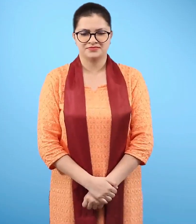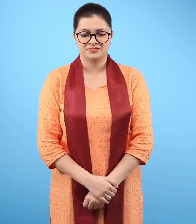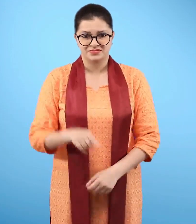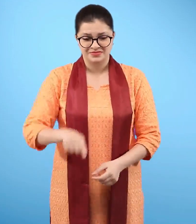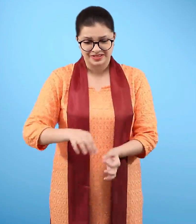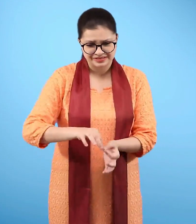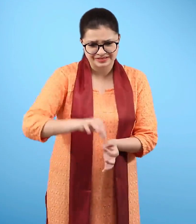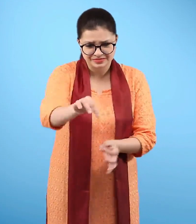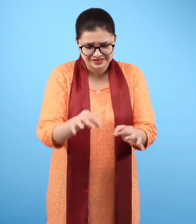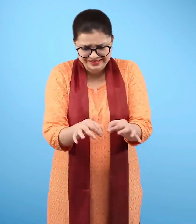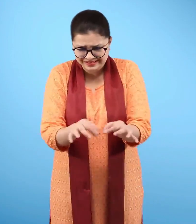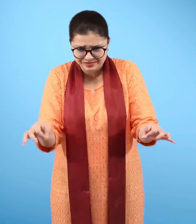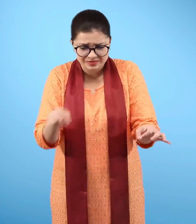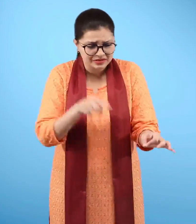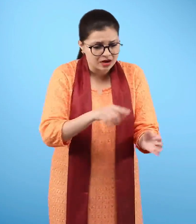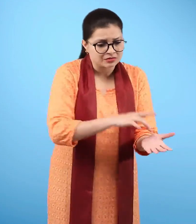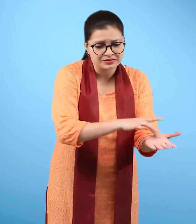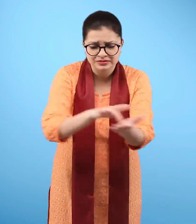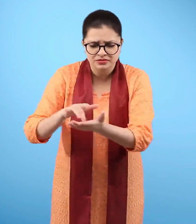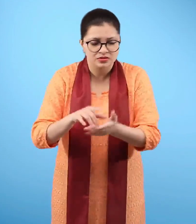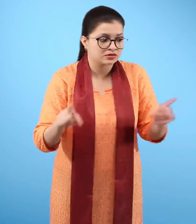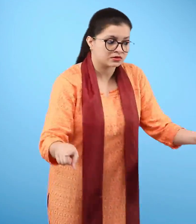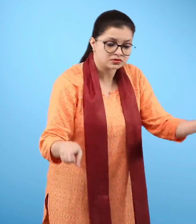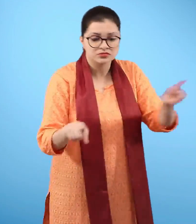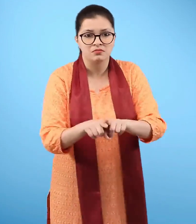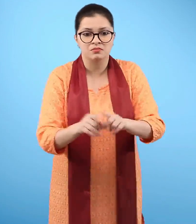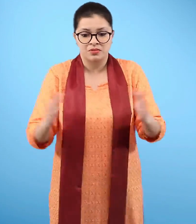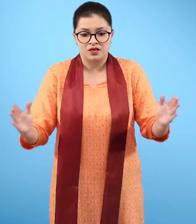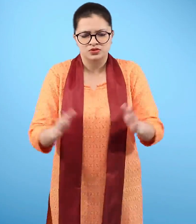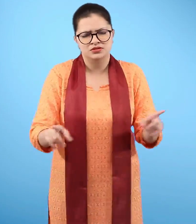So that the relative distances and positions remain the same.